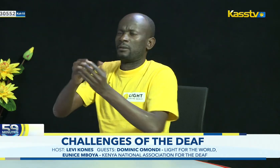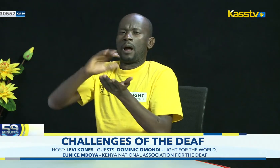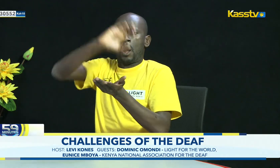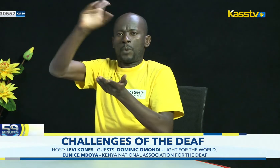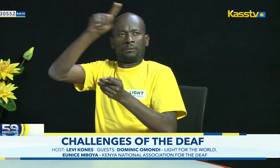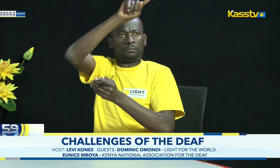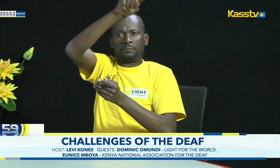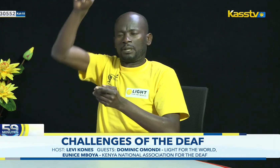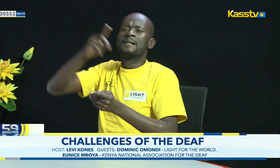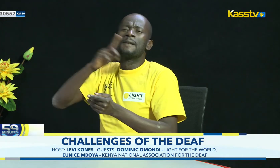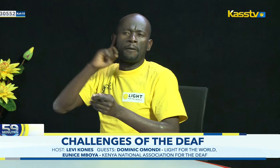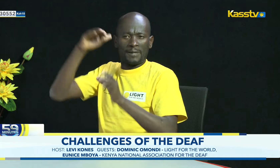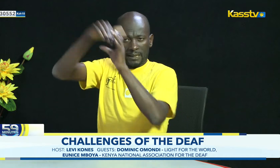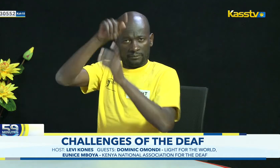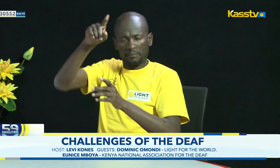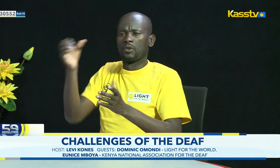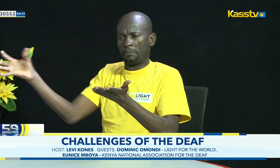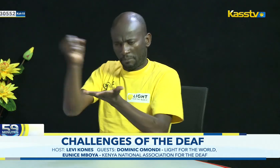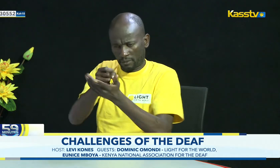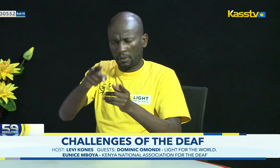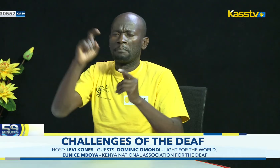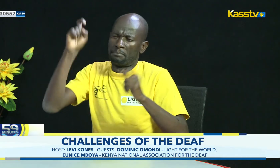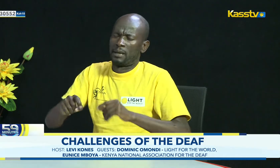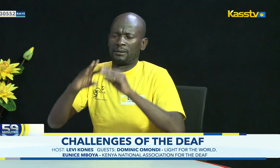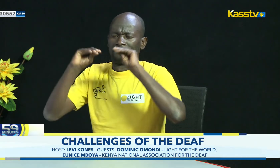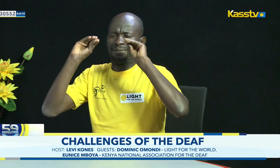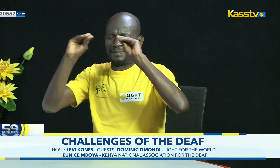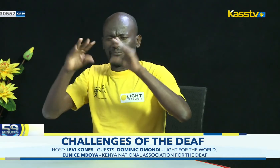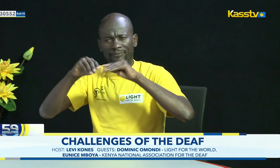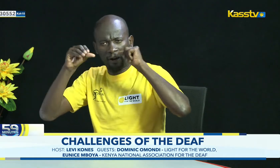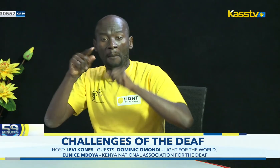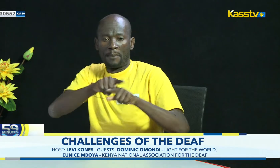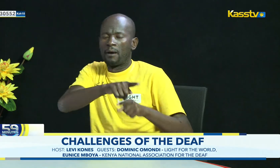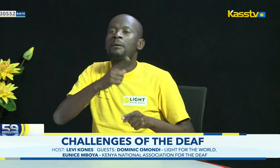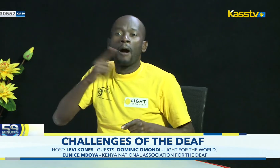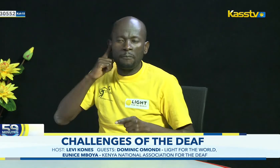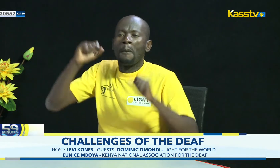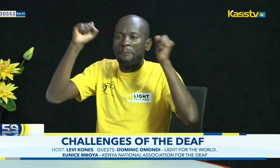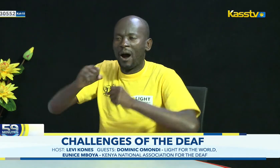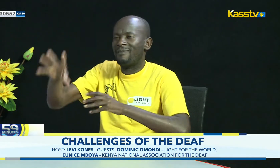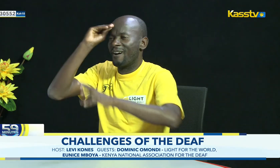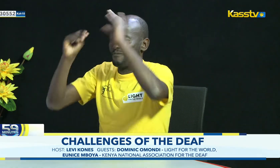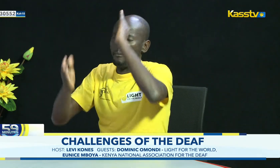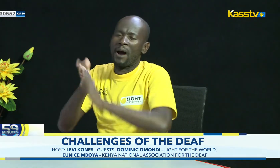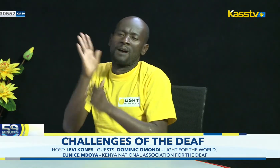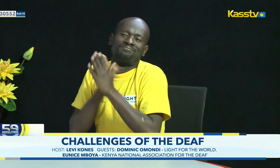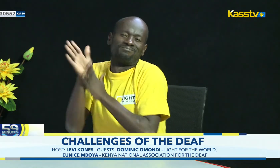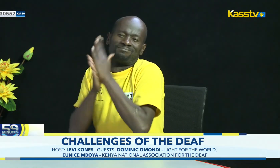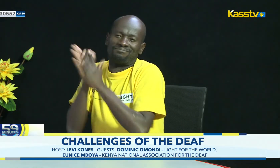the quality of services that we are receiving, then it will help us to have the qualification that we are needed,